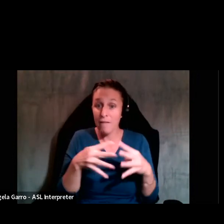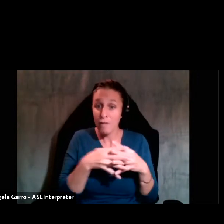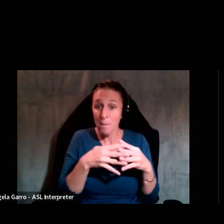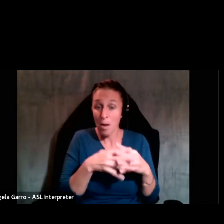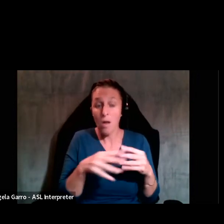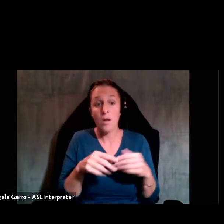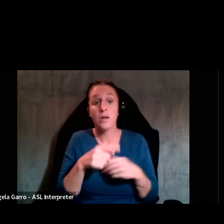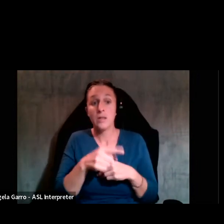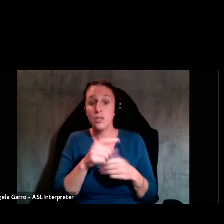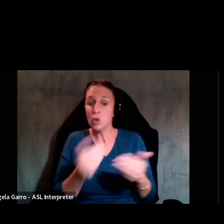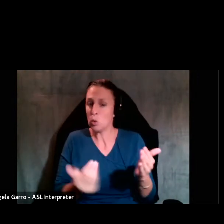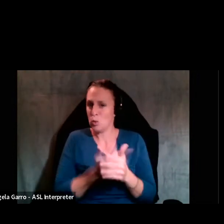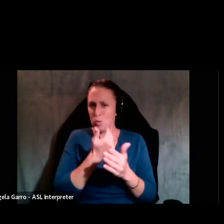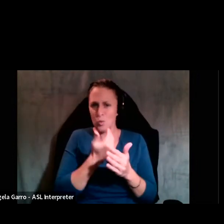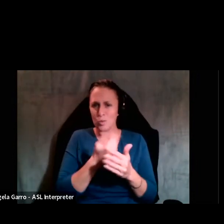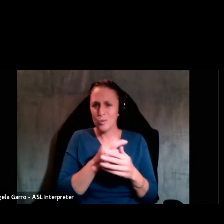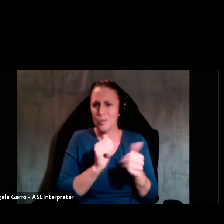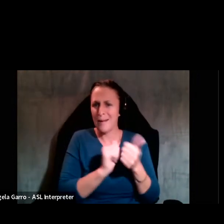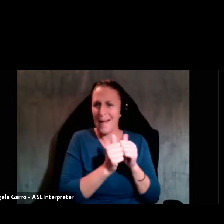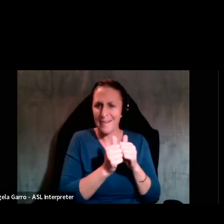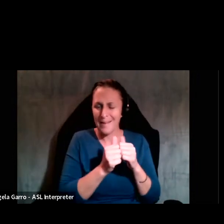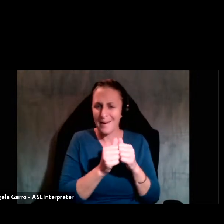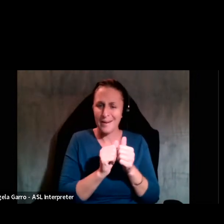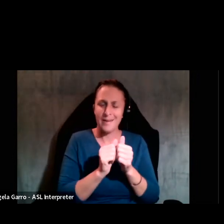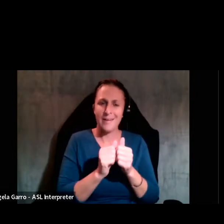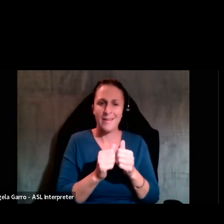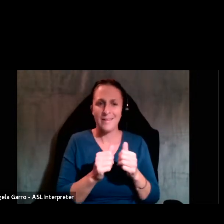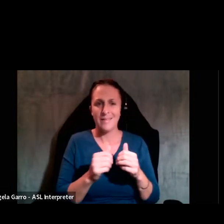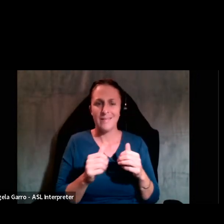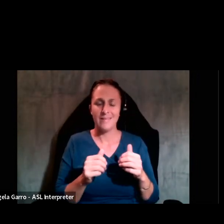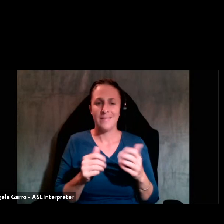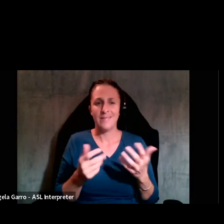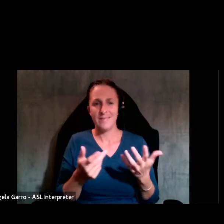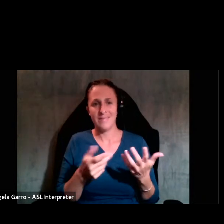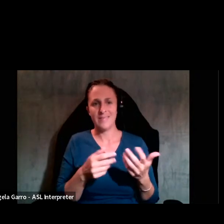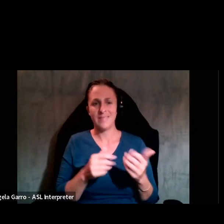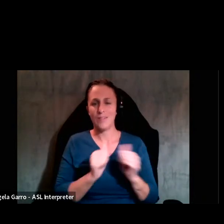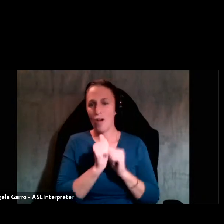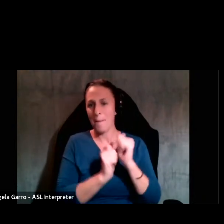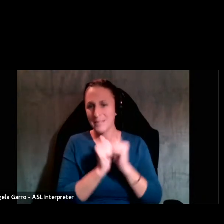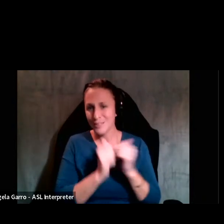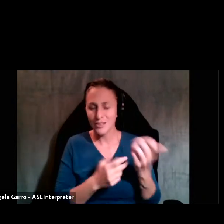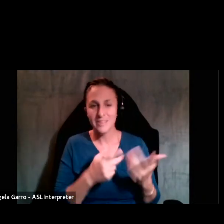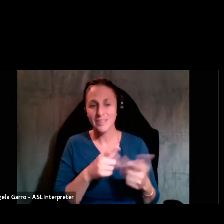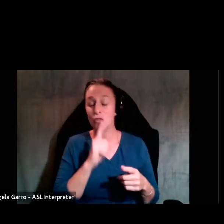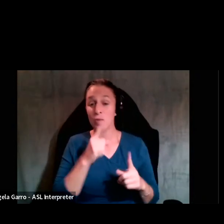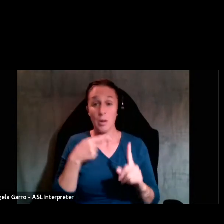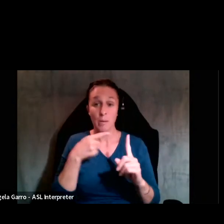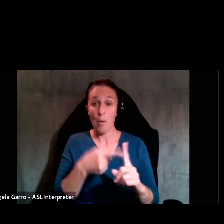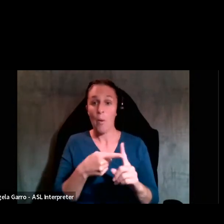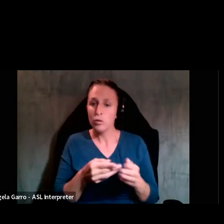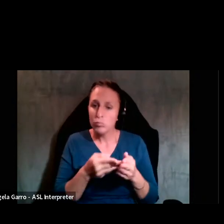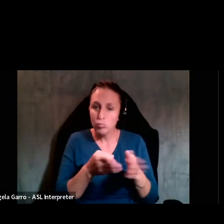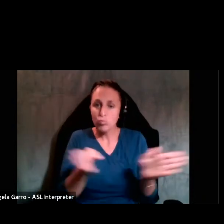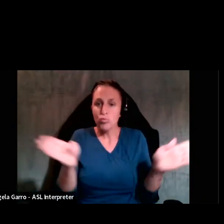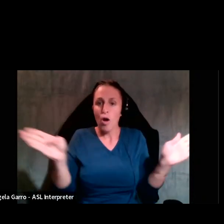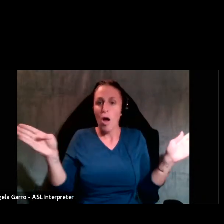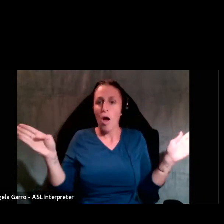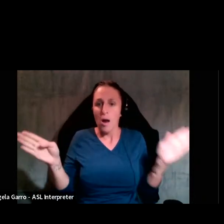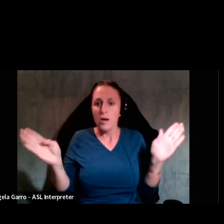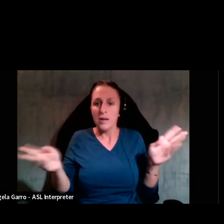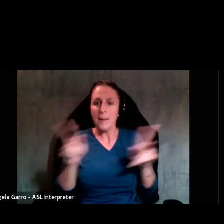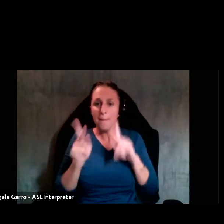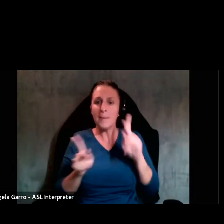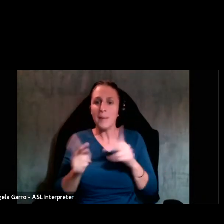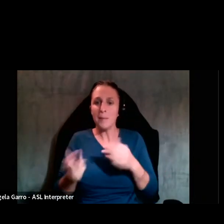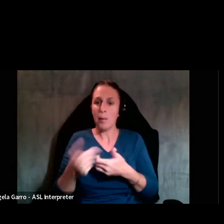to athletic competition. And it really, and that's one of the goals, is to broaden, people's participation.